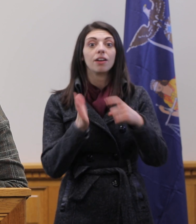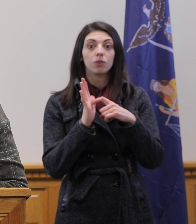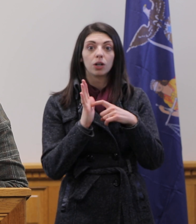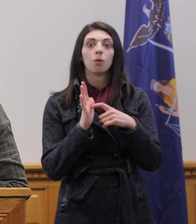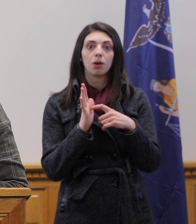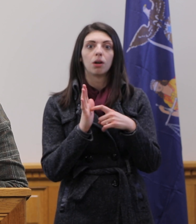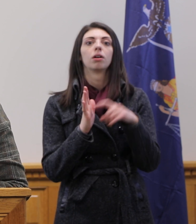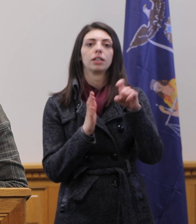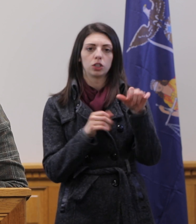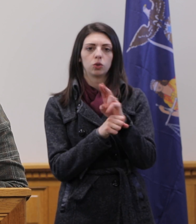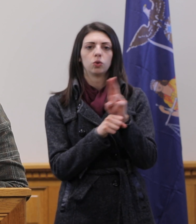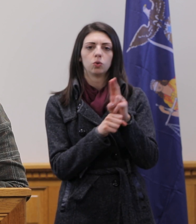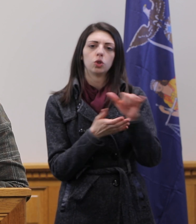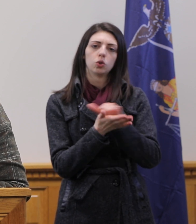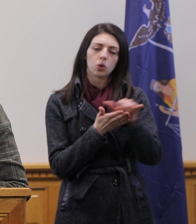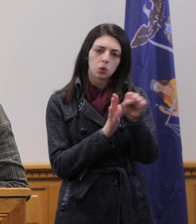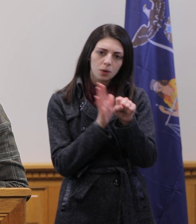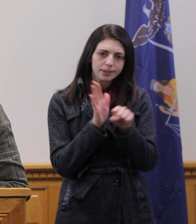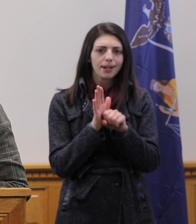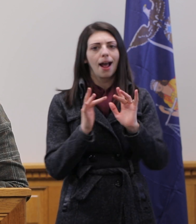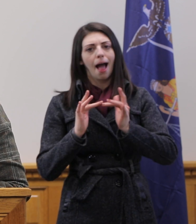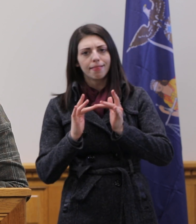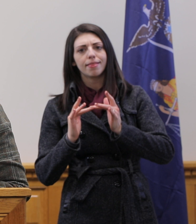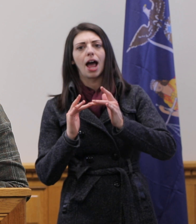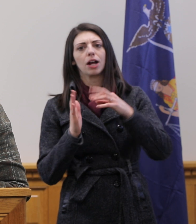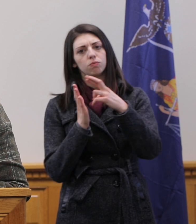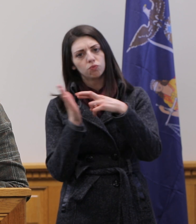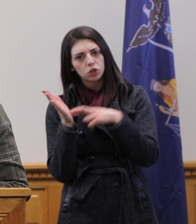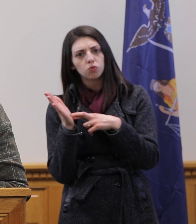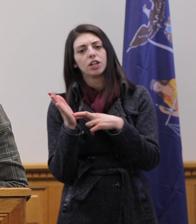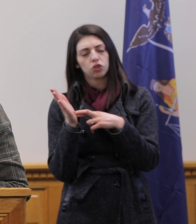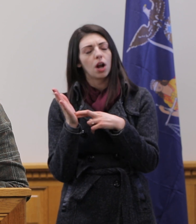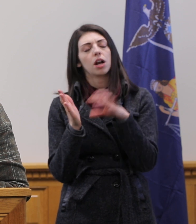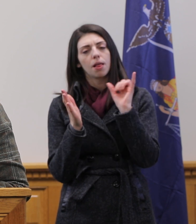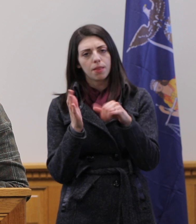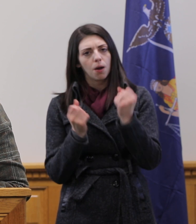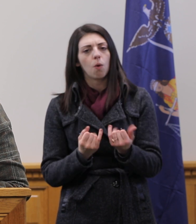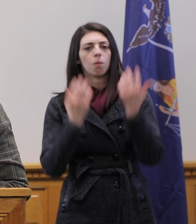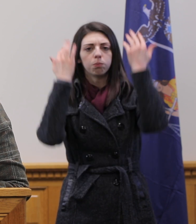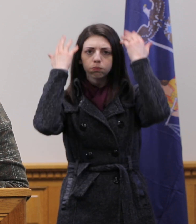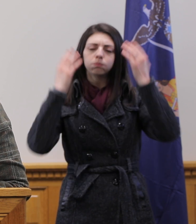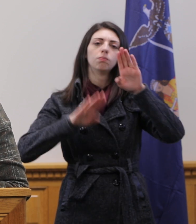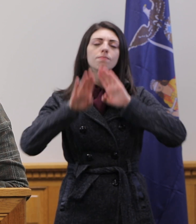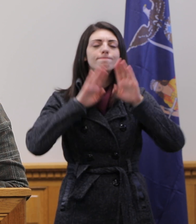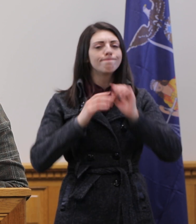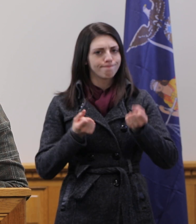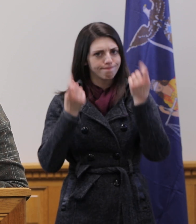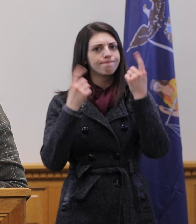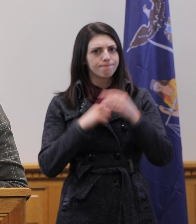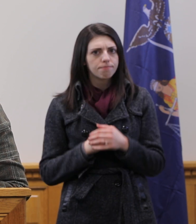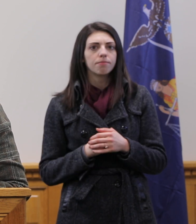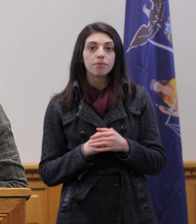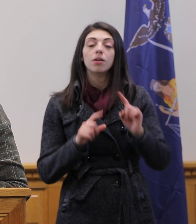use New York State's online registration tool, it can be overwhelming, if not downright frustrating. The Office for the